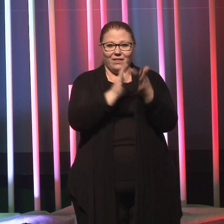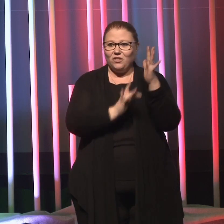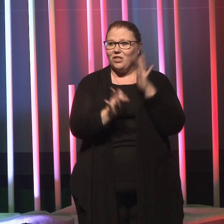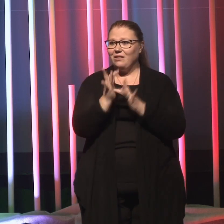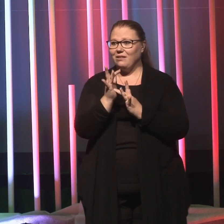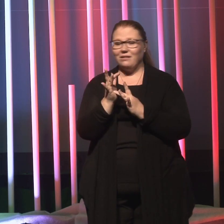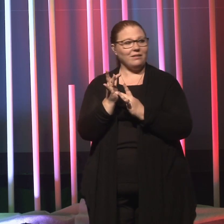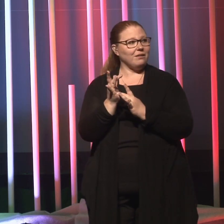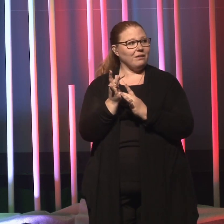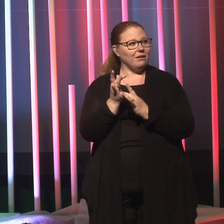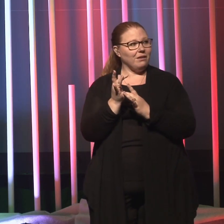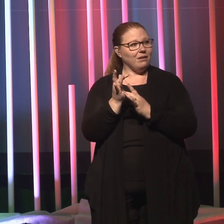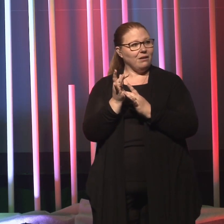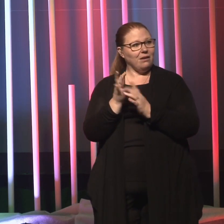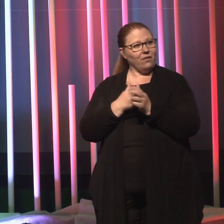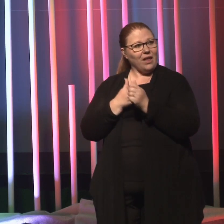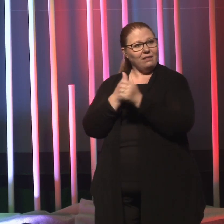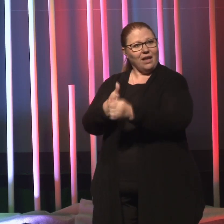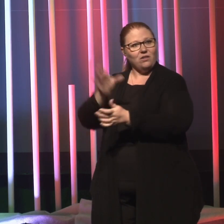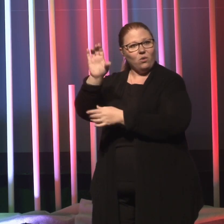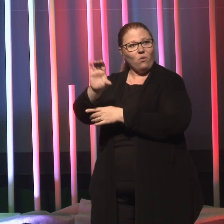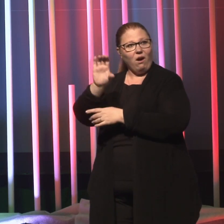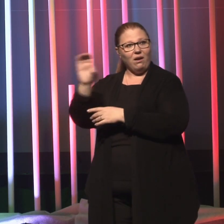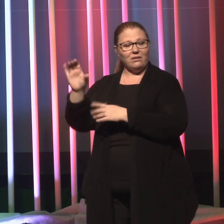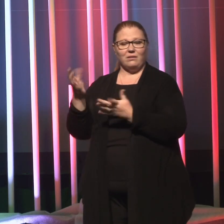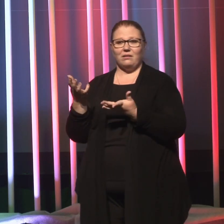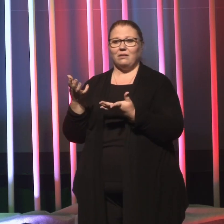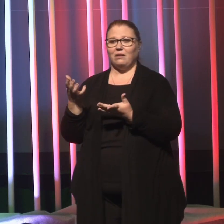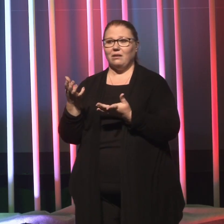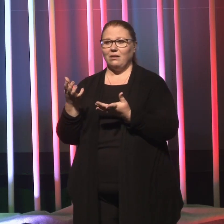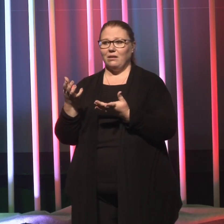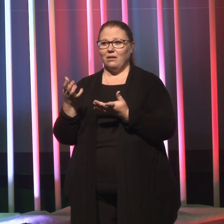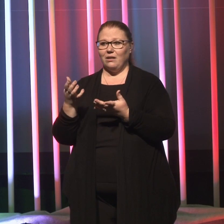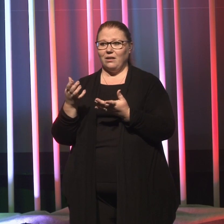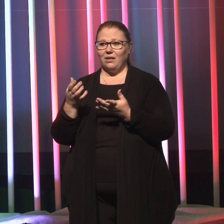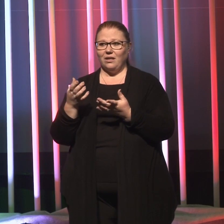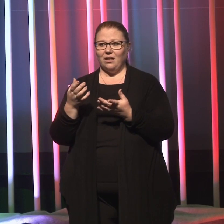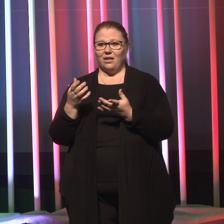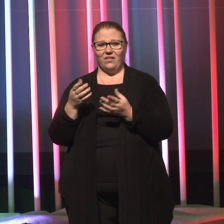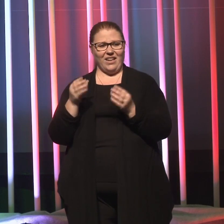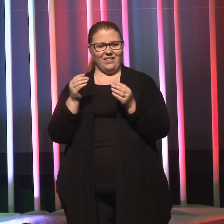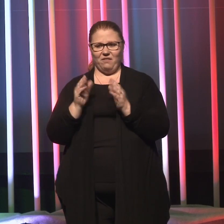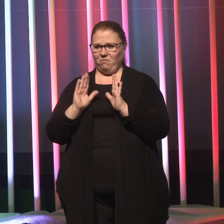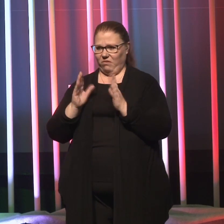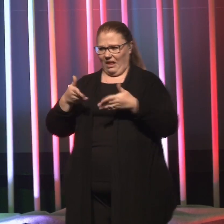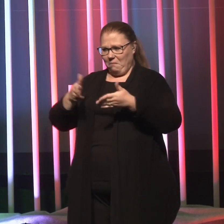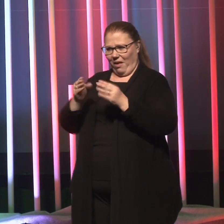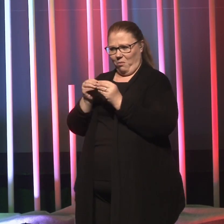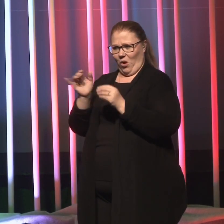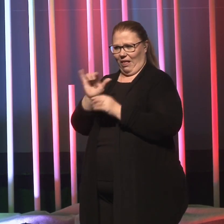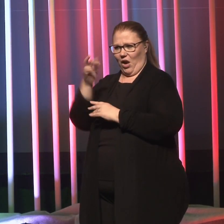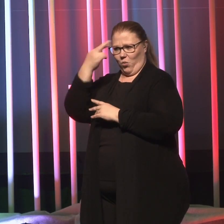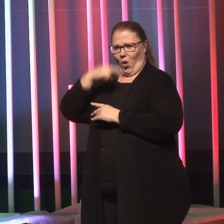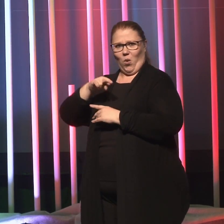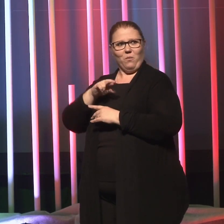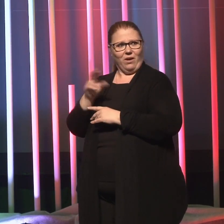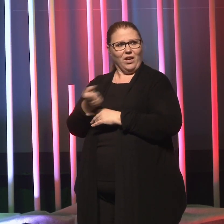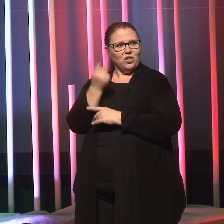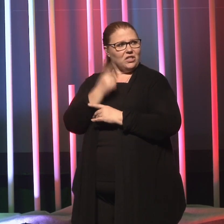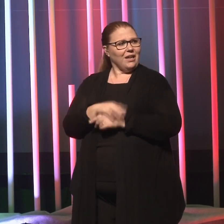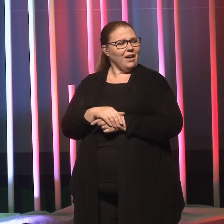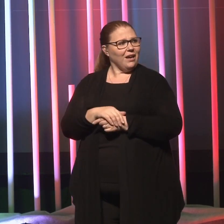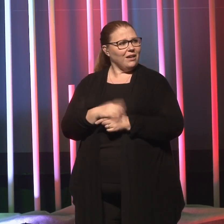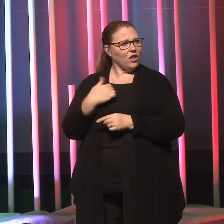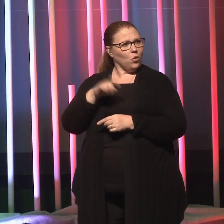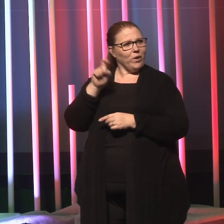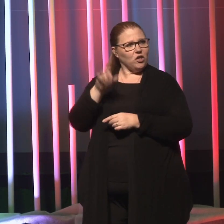Jesus that led him to the cross. They look more like Rome. I look more like Rome. I get it.